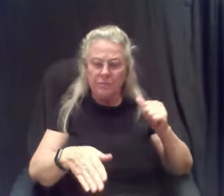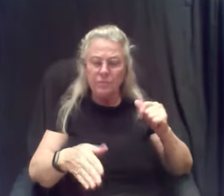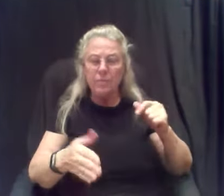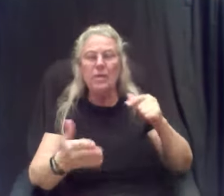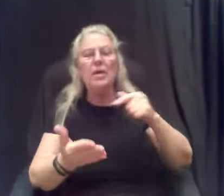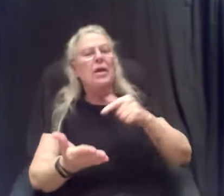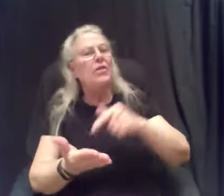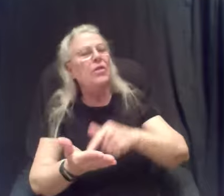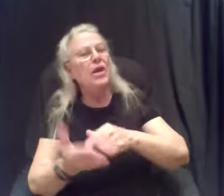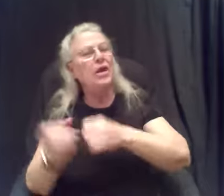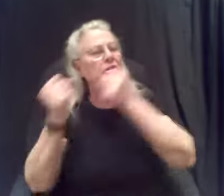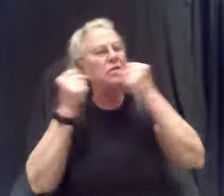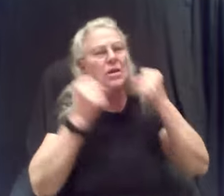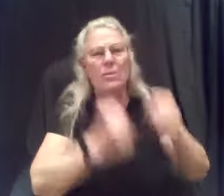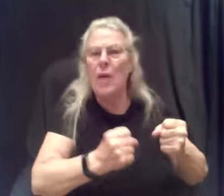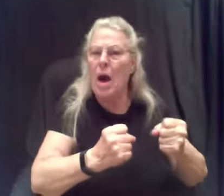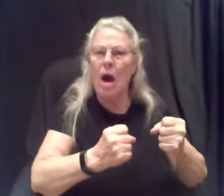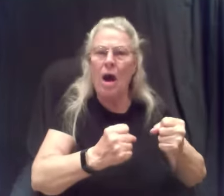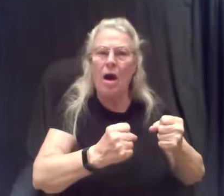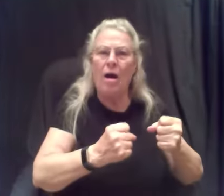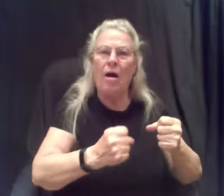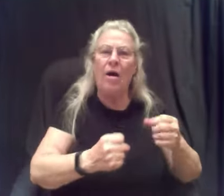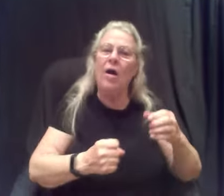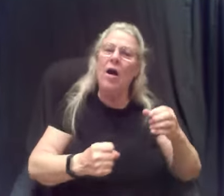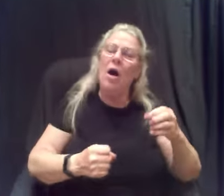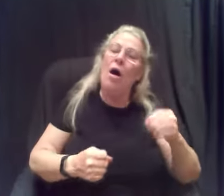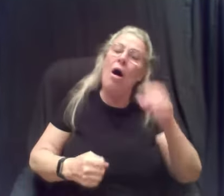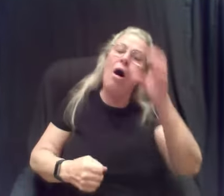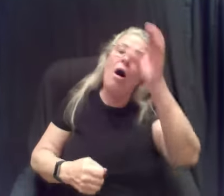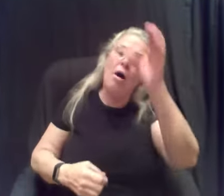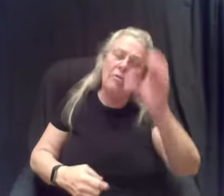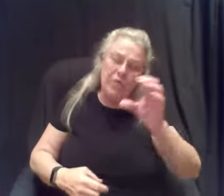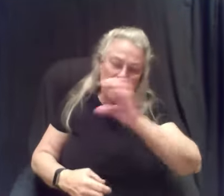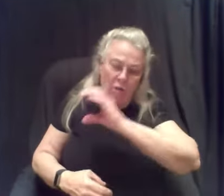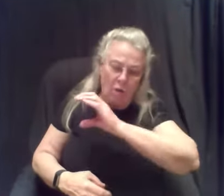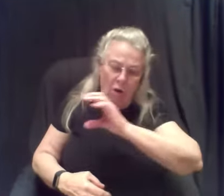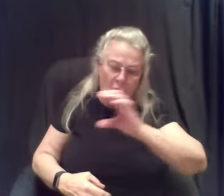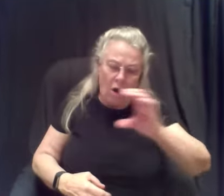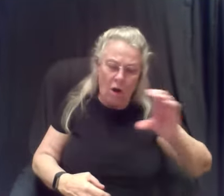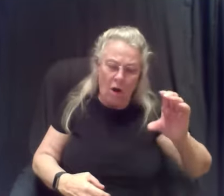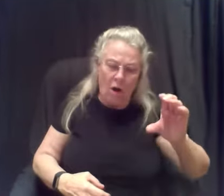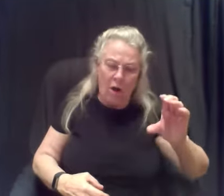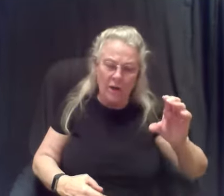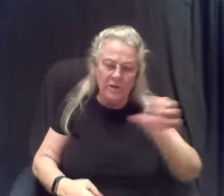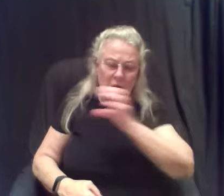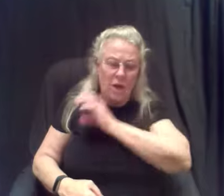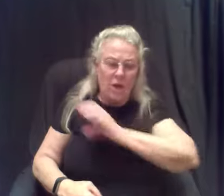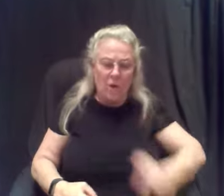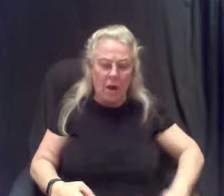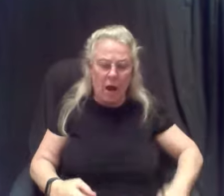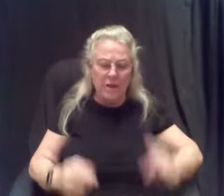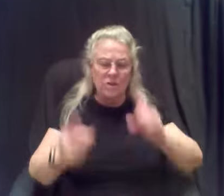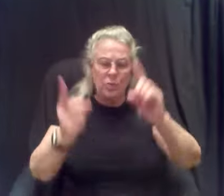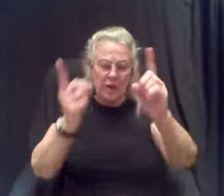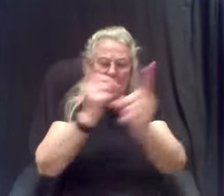This the power of the cross, Christ became